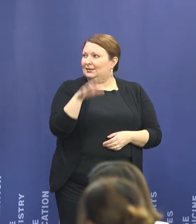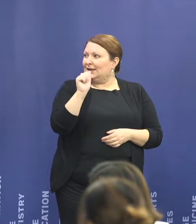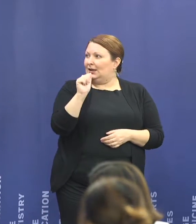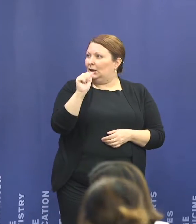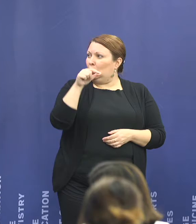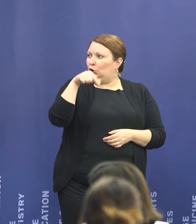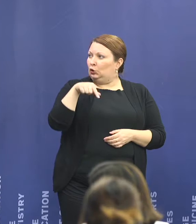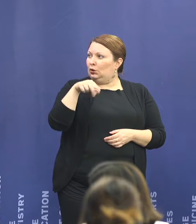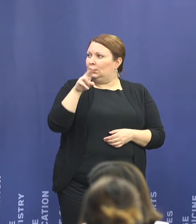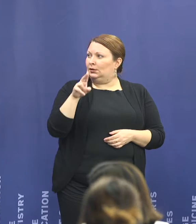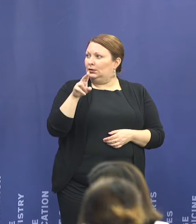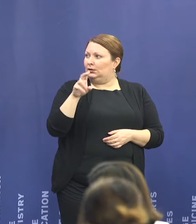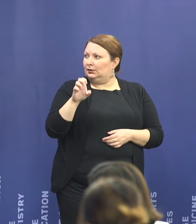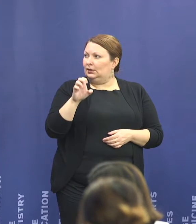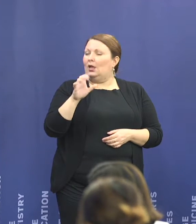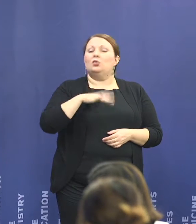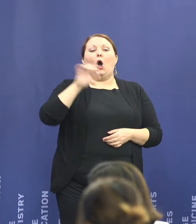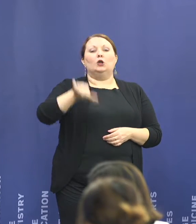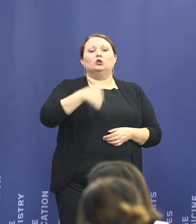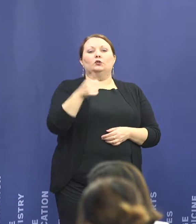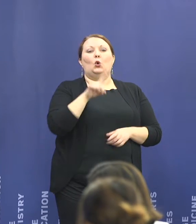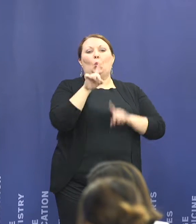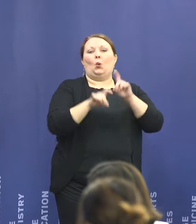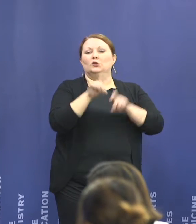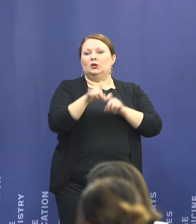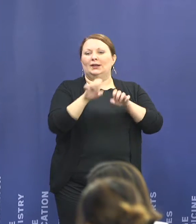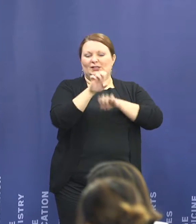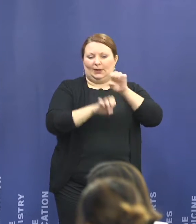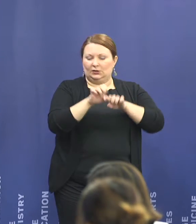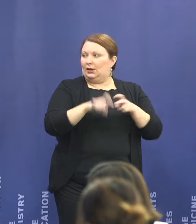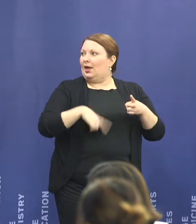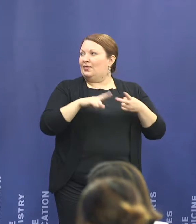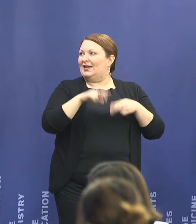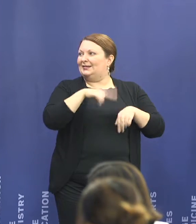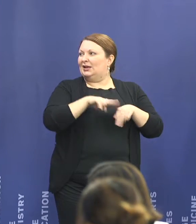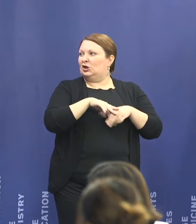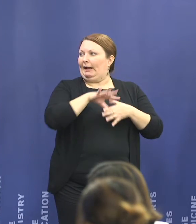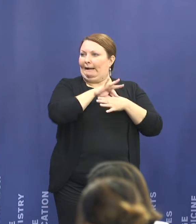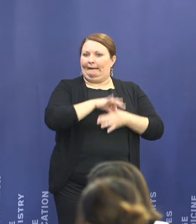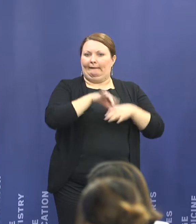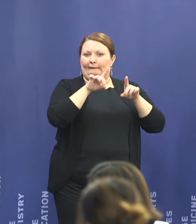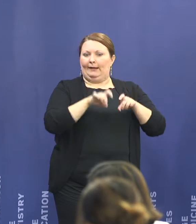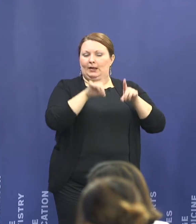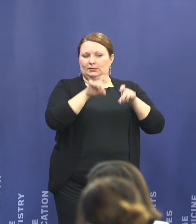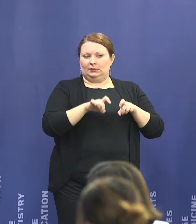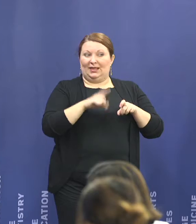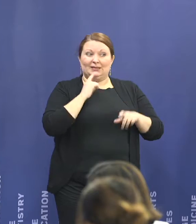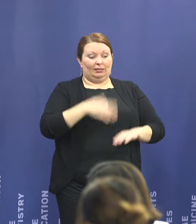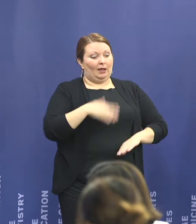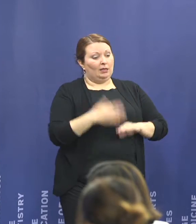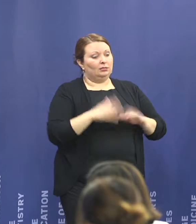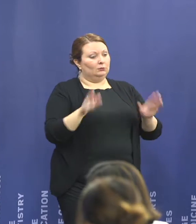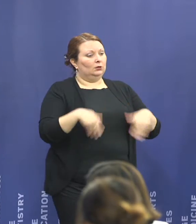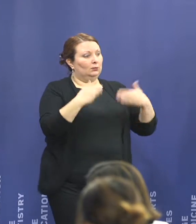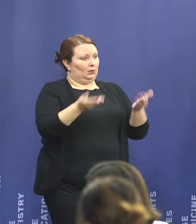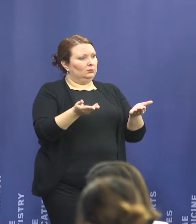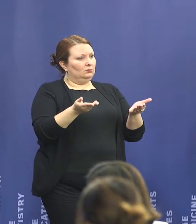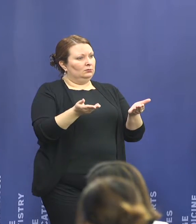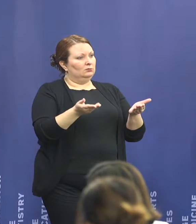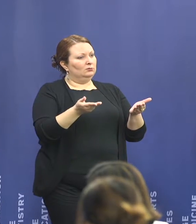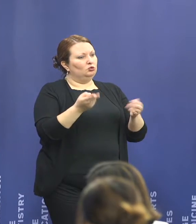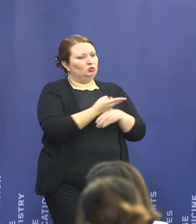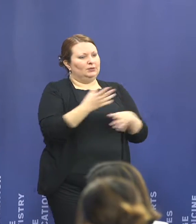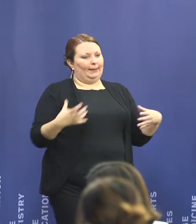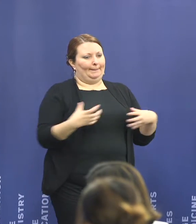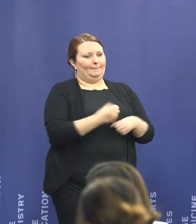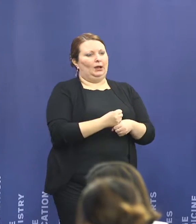the Alternative Questionnaire Experiment, and the National Content Test. And they said that, in the end, they're recommending that we go with the